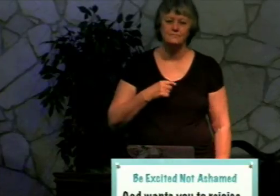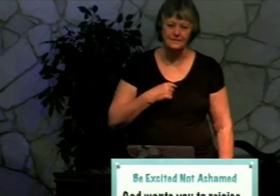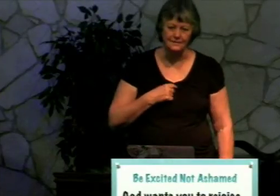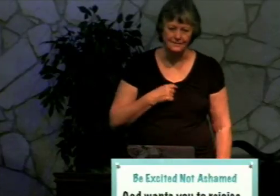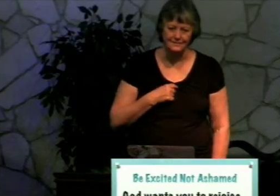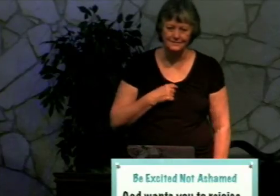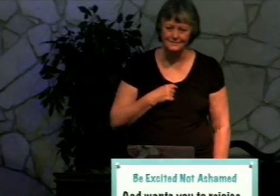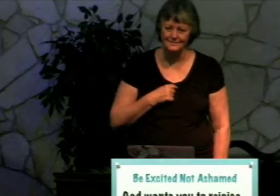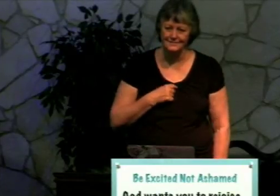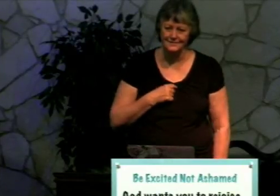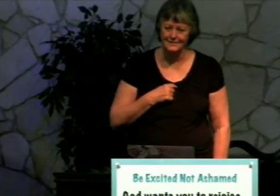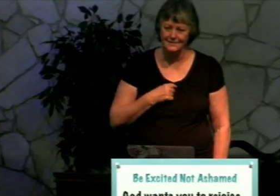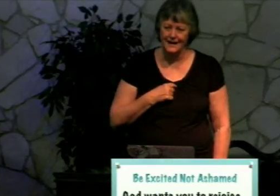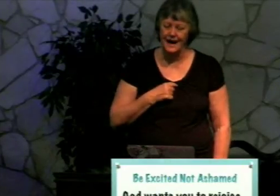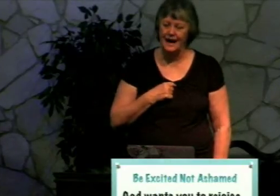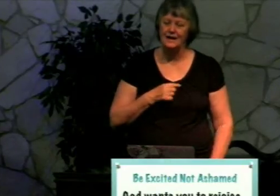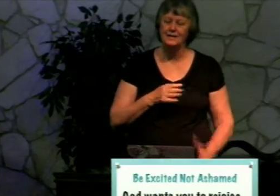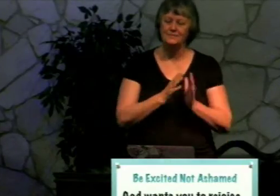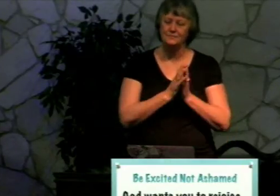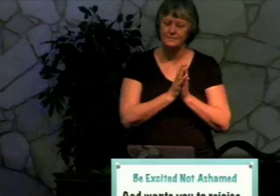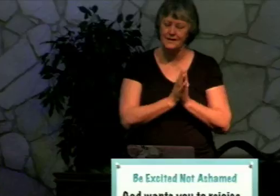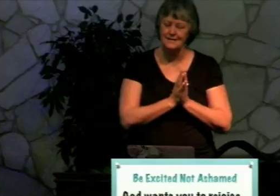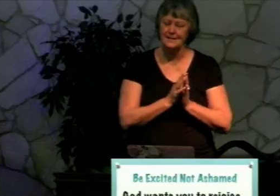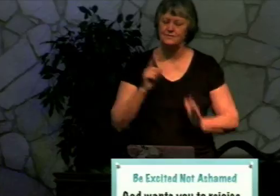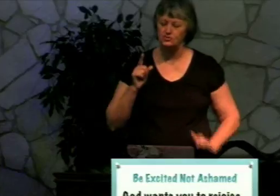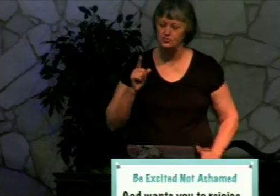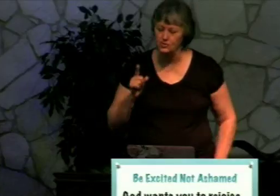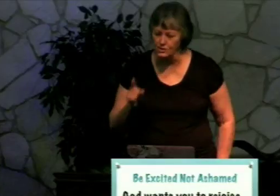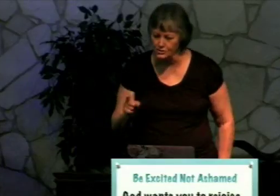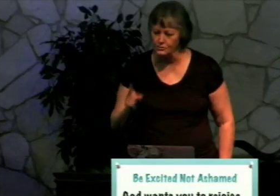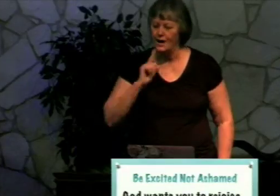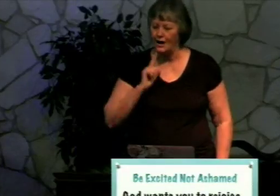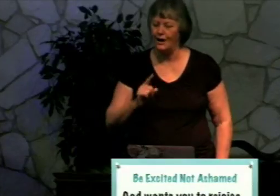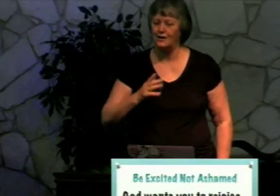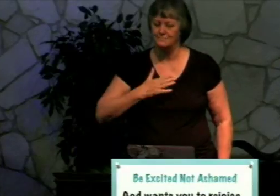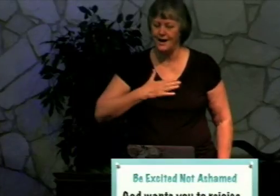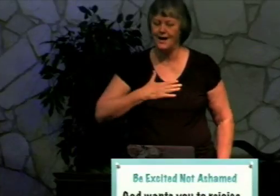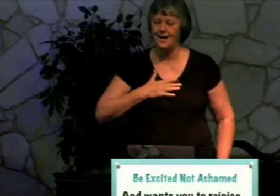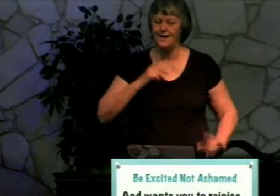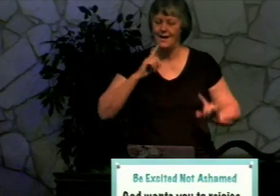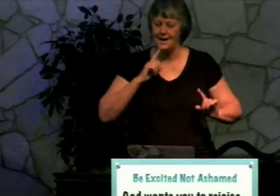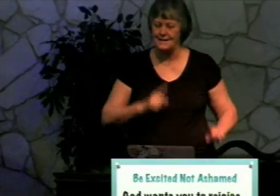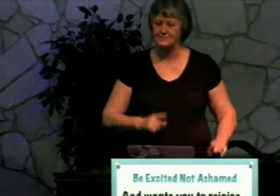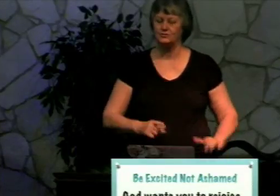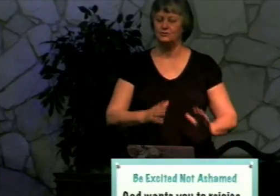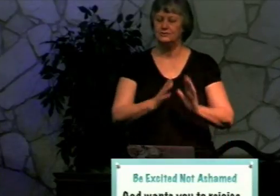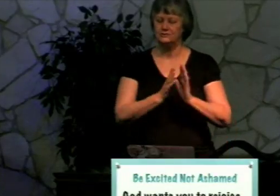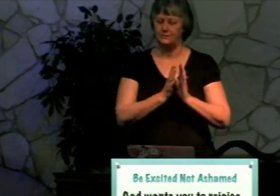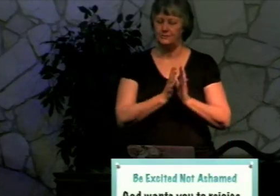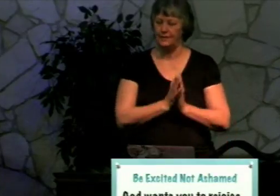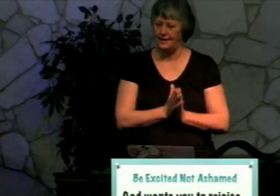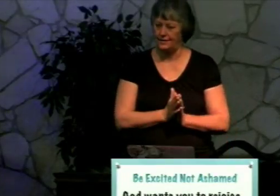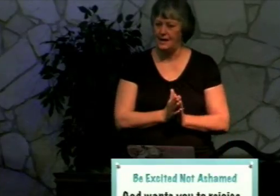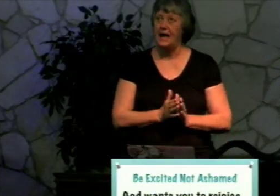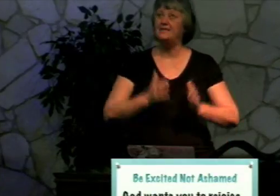me. I have been praying, and you are my answer to prayer. And